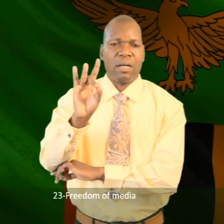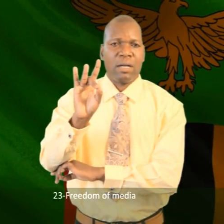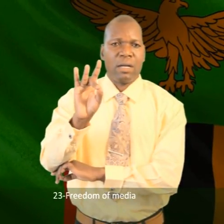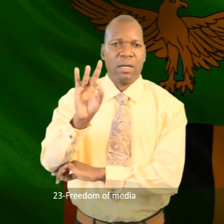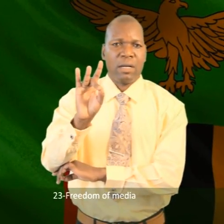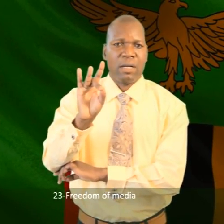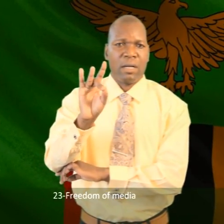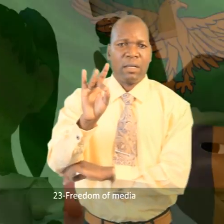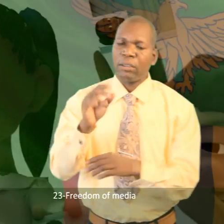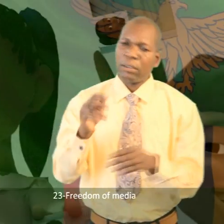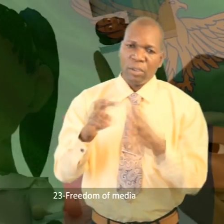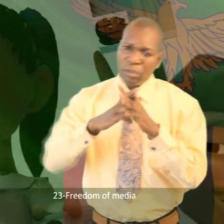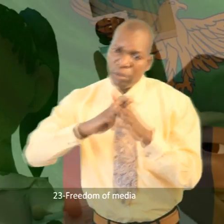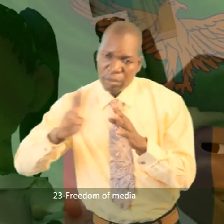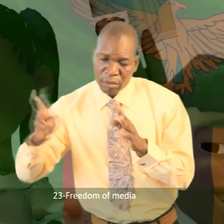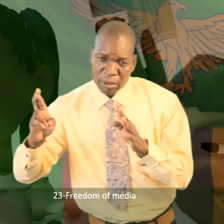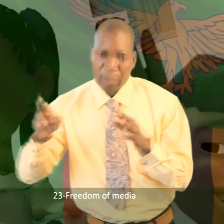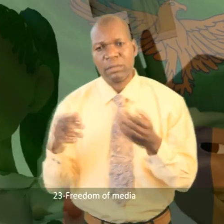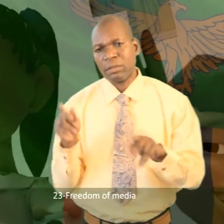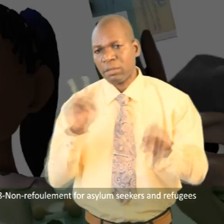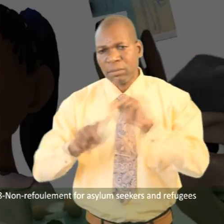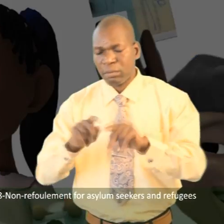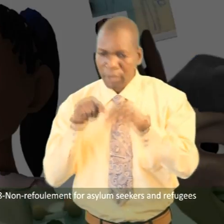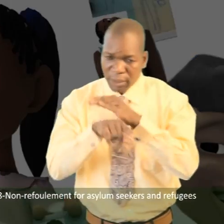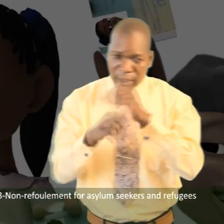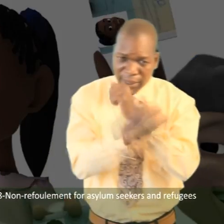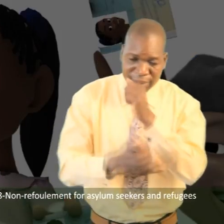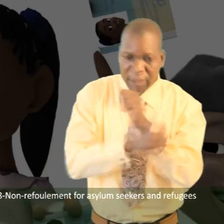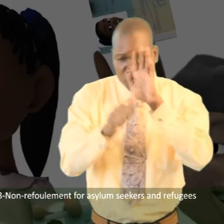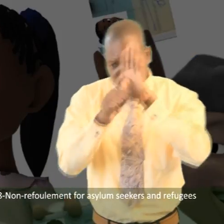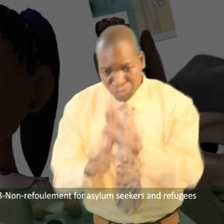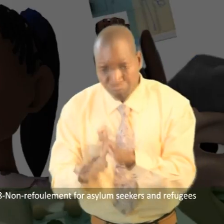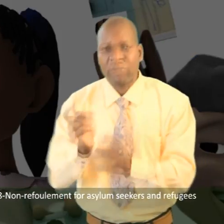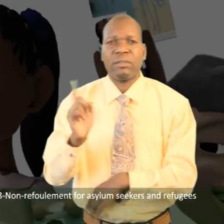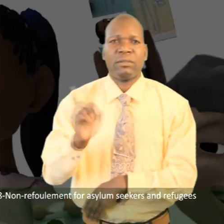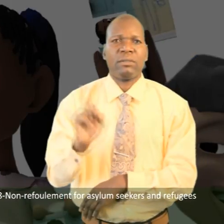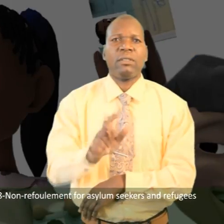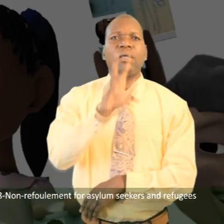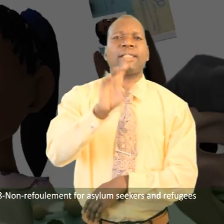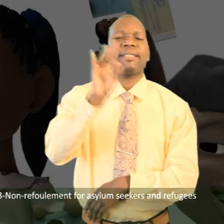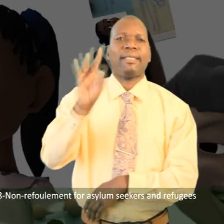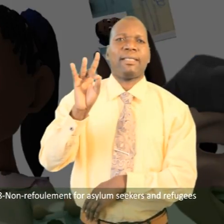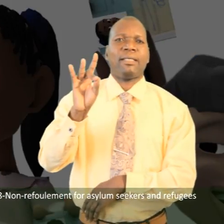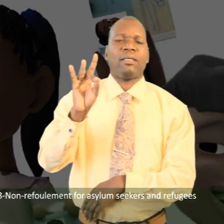23, freedom of media. 28, non-refoulement for asylum seekers and